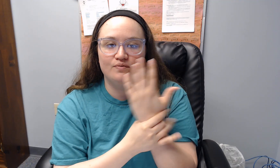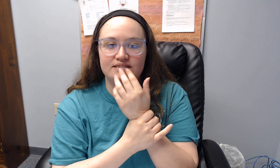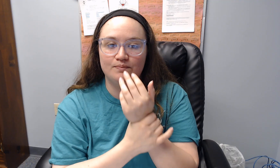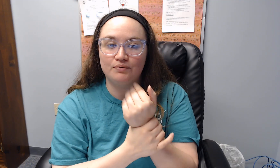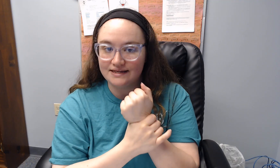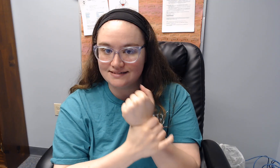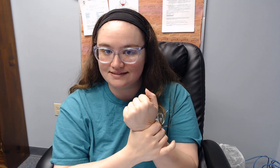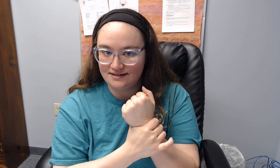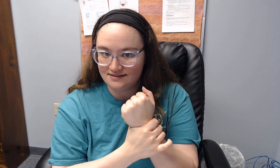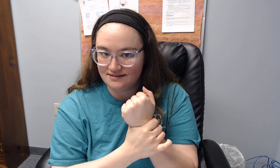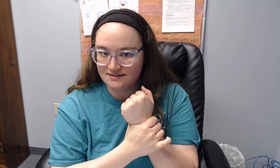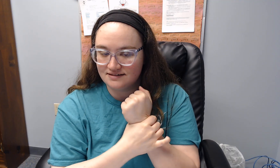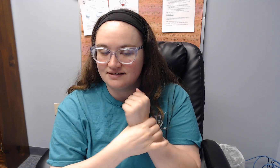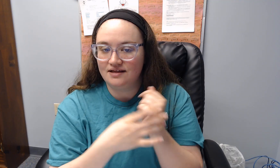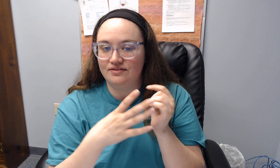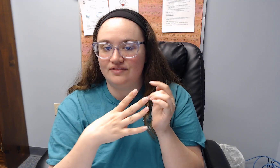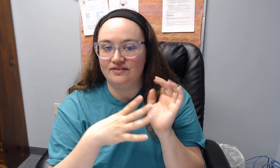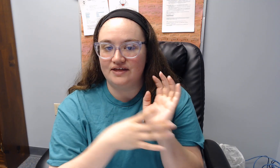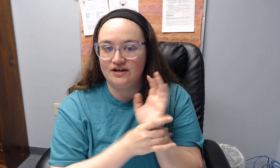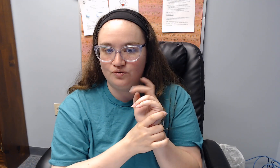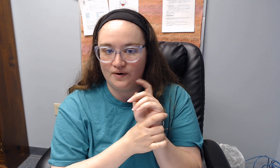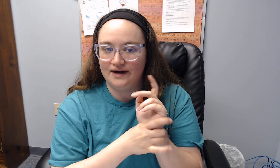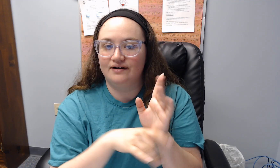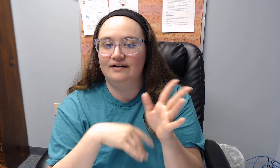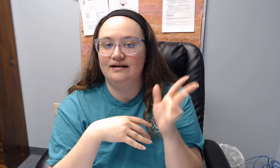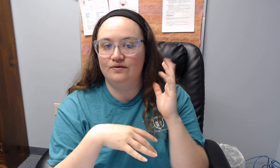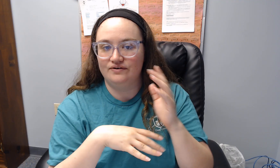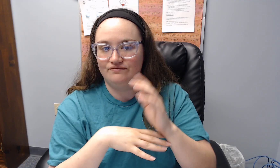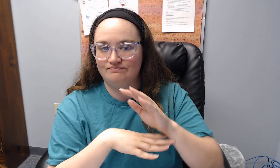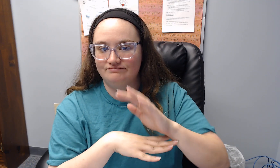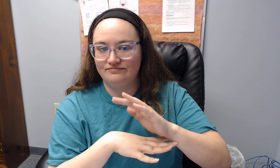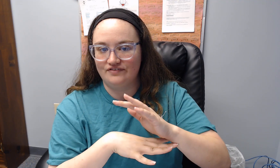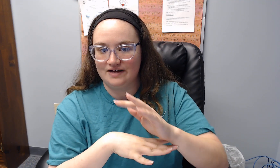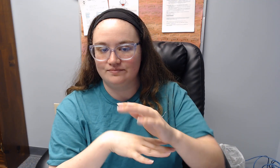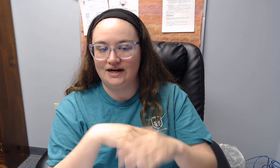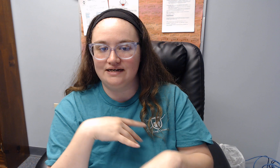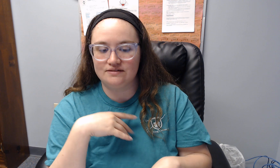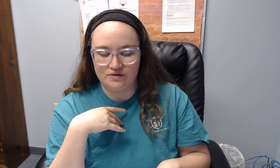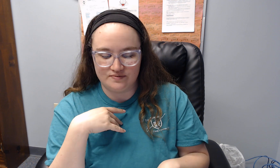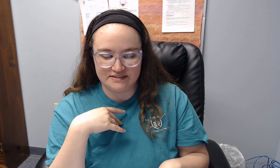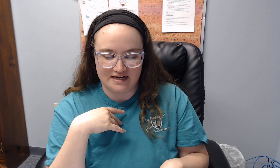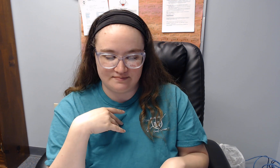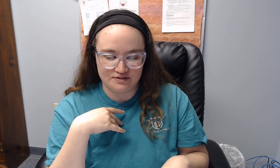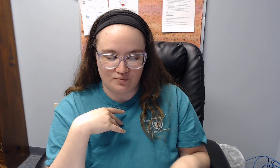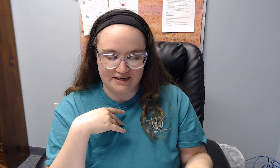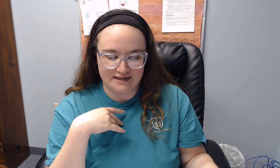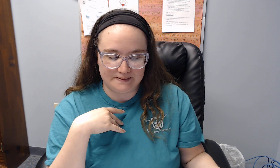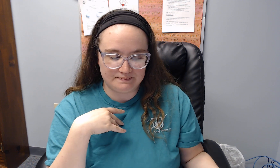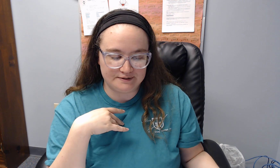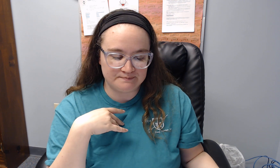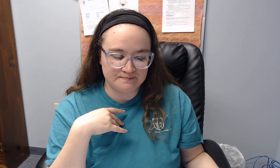the bracelet that they could wear, and it would vibrate when it was time to wake up.